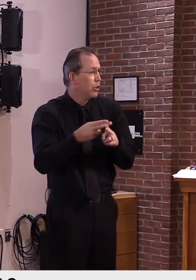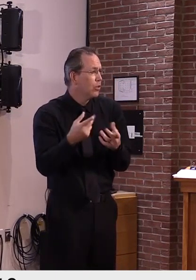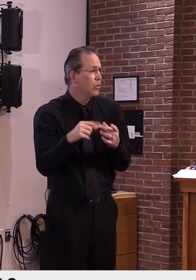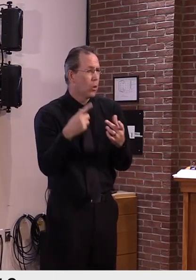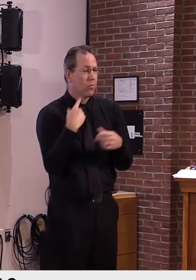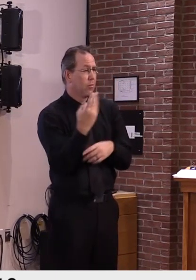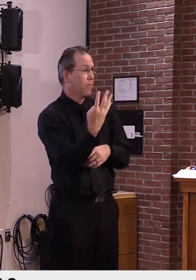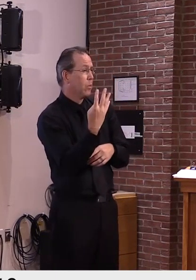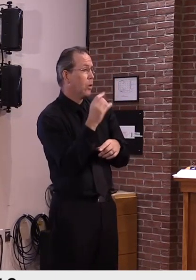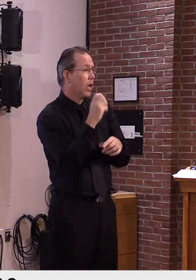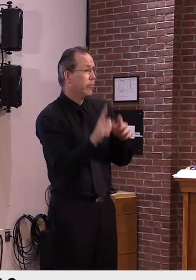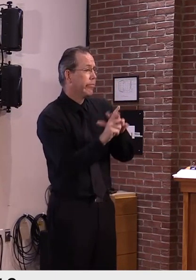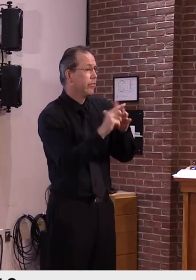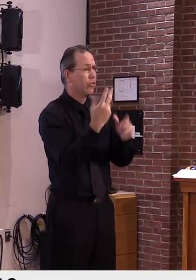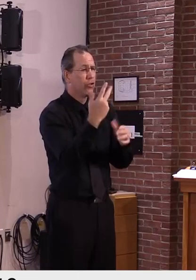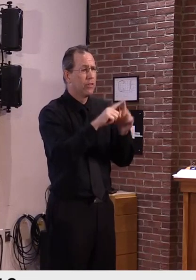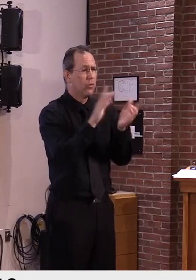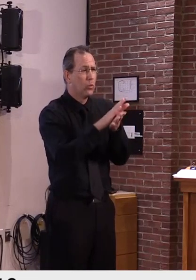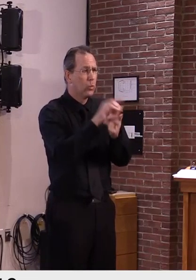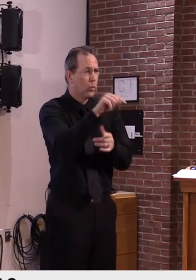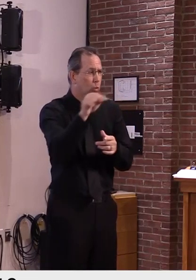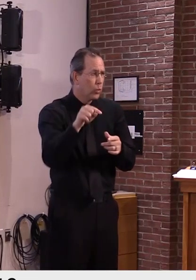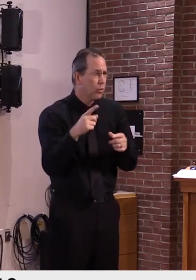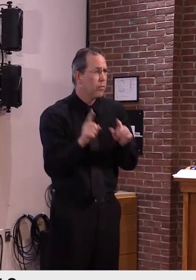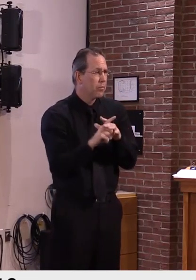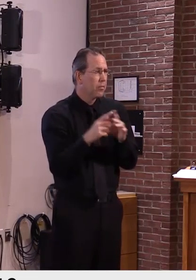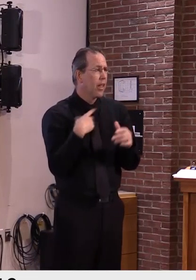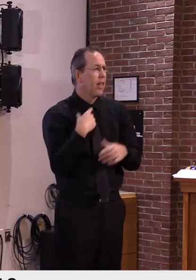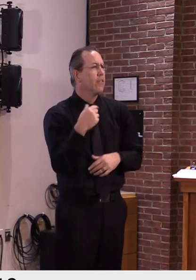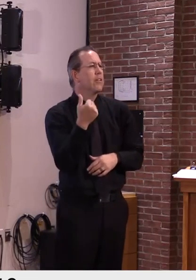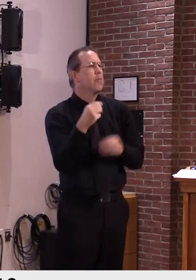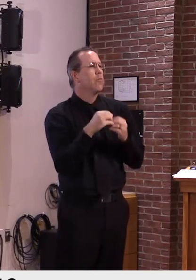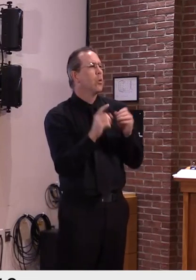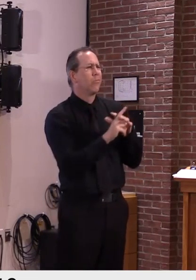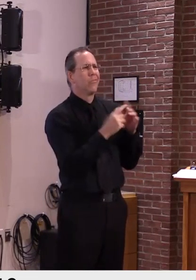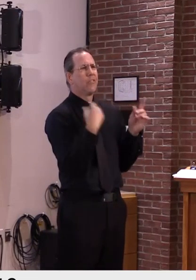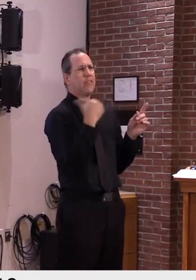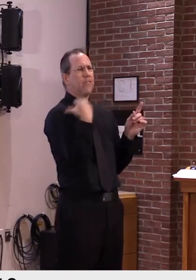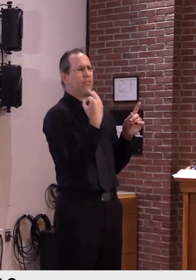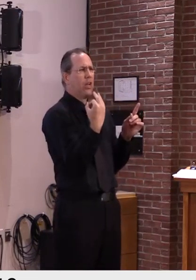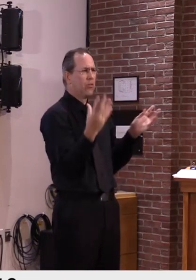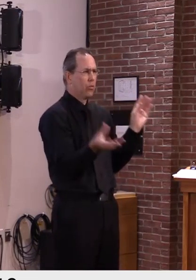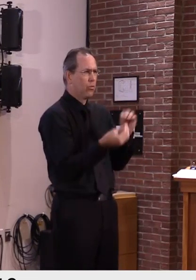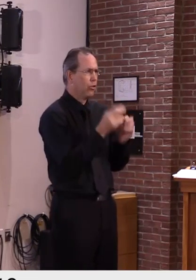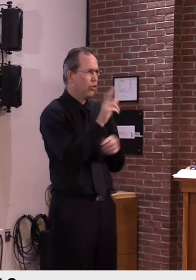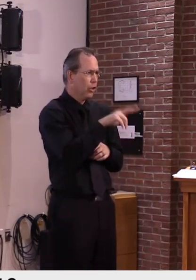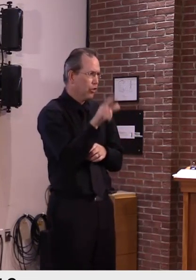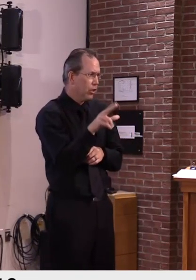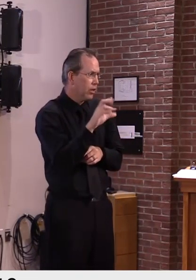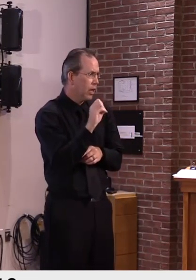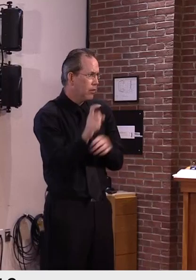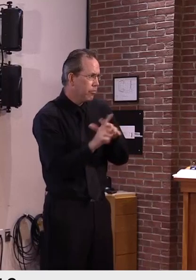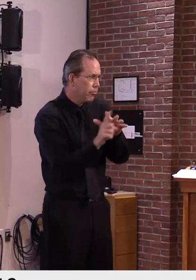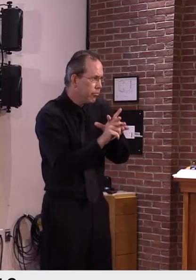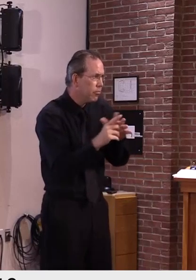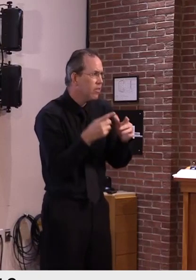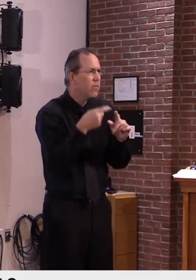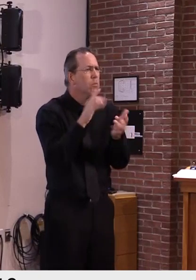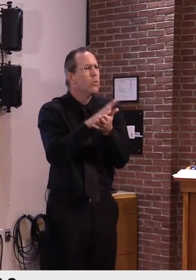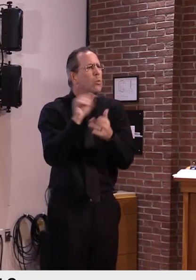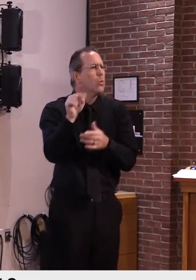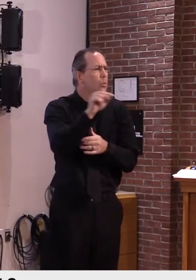has seen an increase of 10 cases since Friday when we last updated. They now have 33 cases impacting 22 schools, and Maine saw 4 new